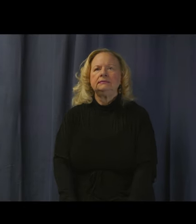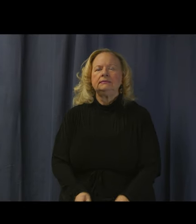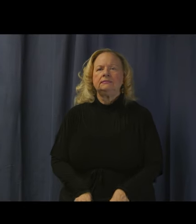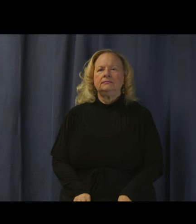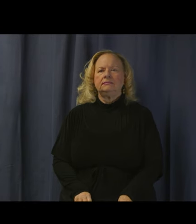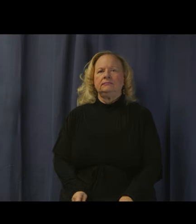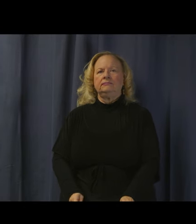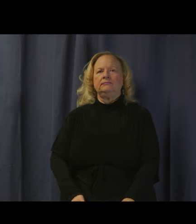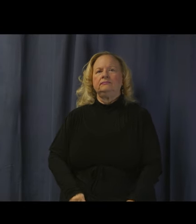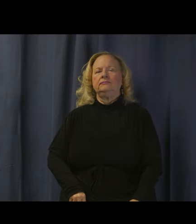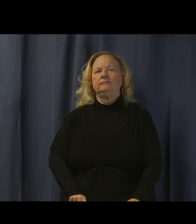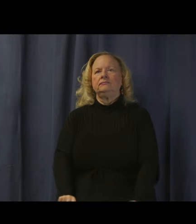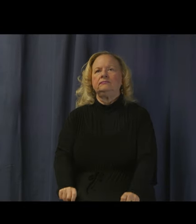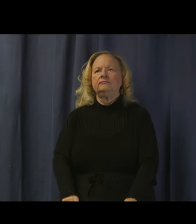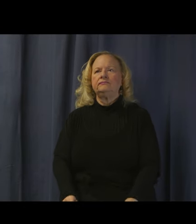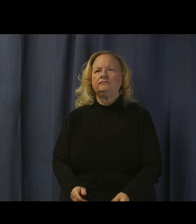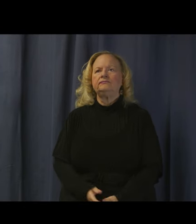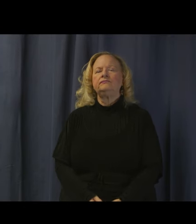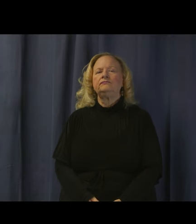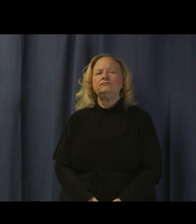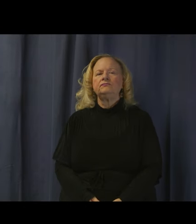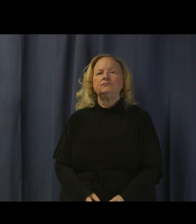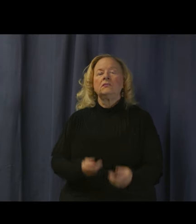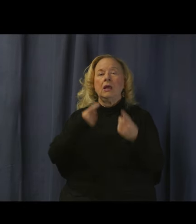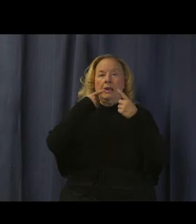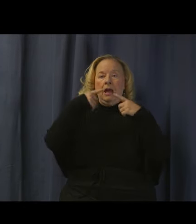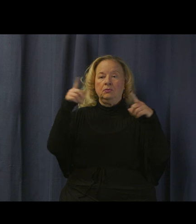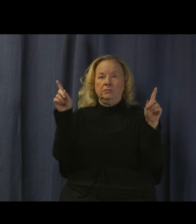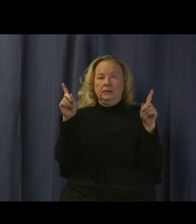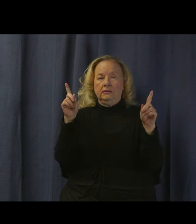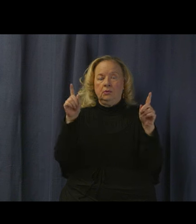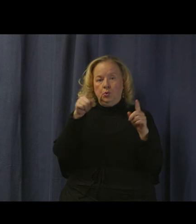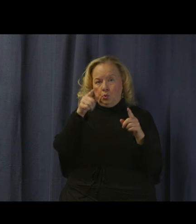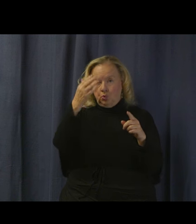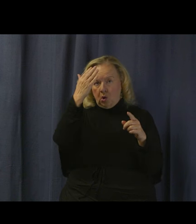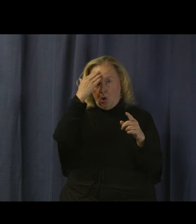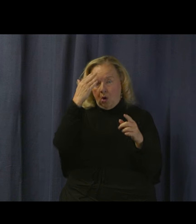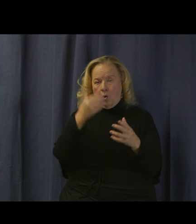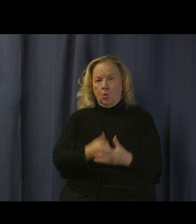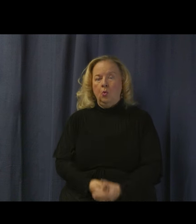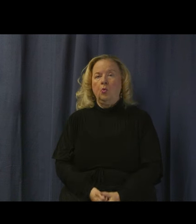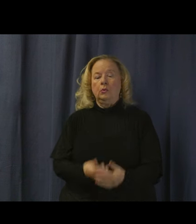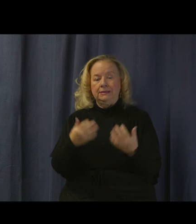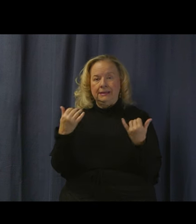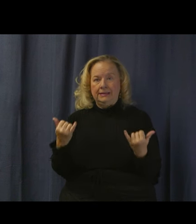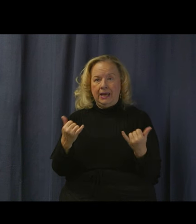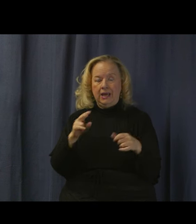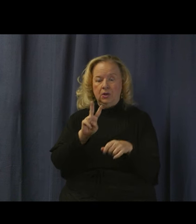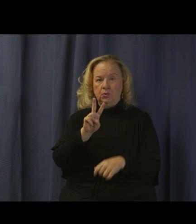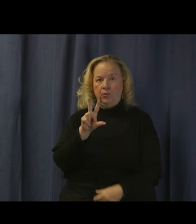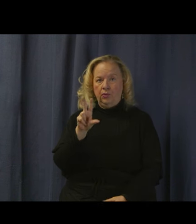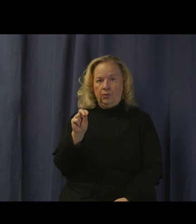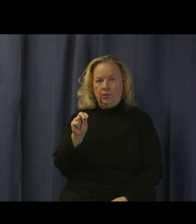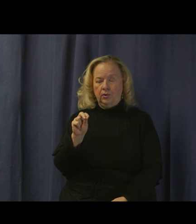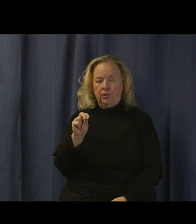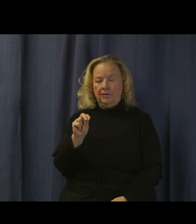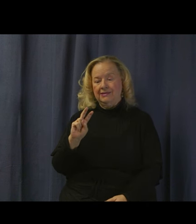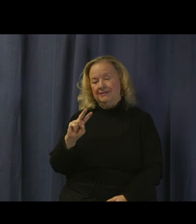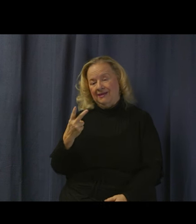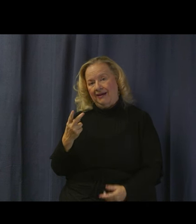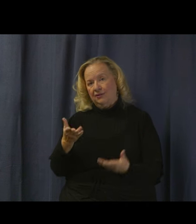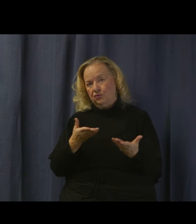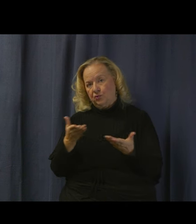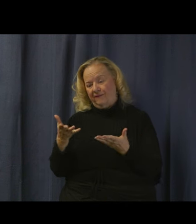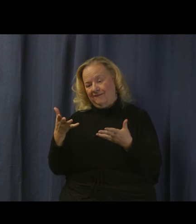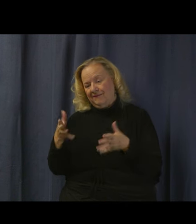All right, just a couple of quick announcements. As everyone knows, today at 2:30 after the second service, we're going to have Torah Club here. Anyone